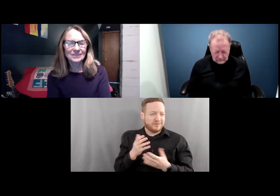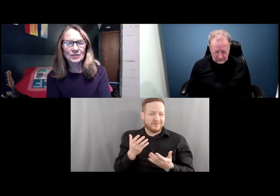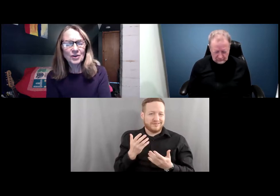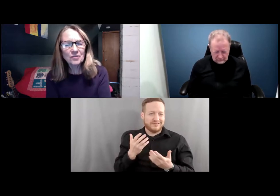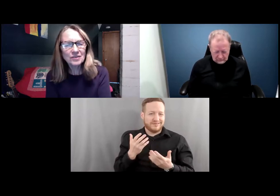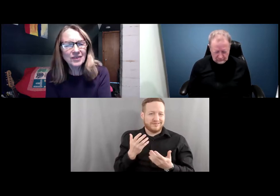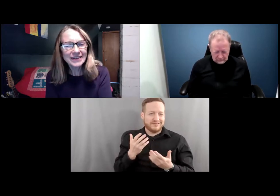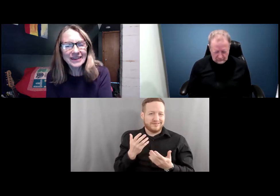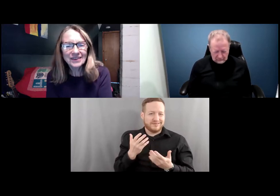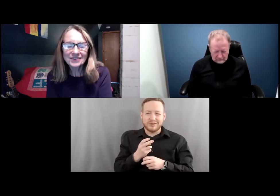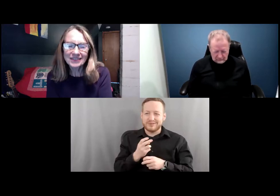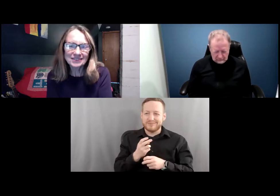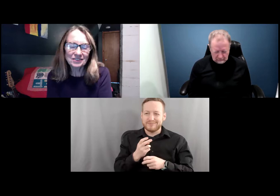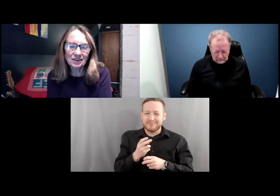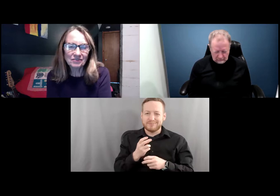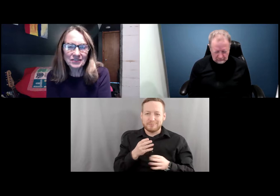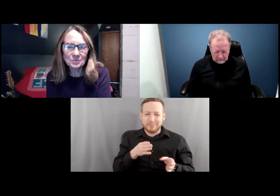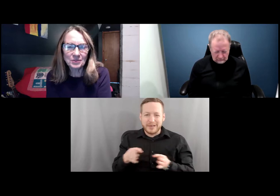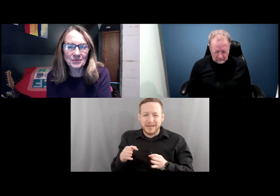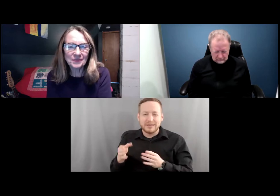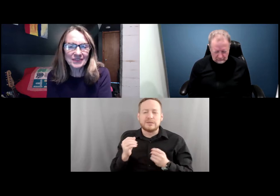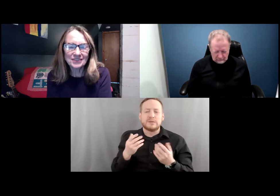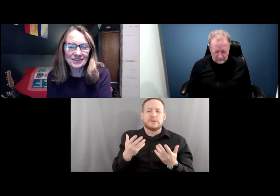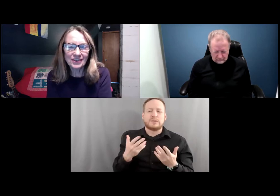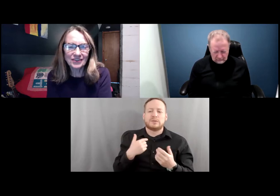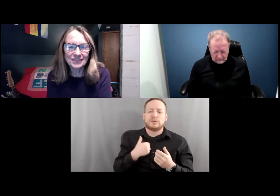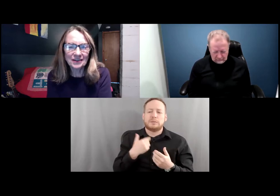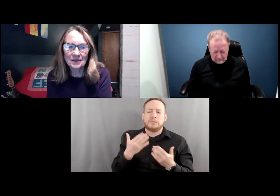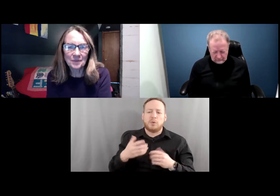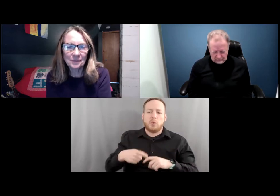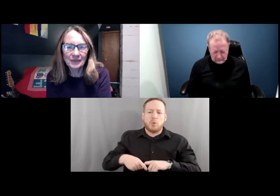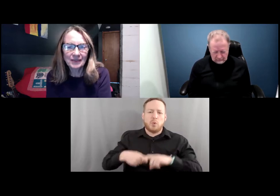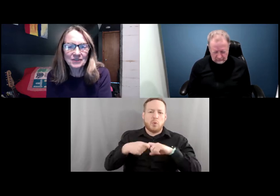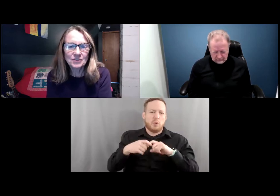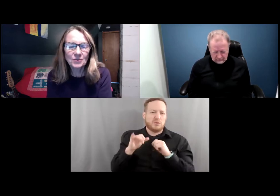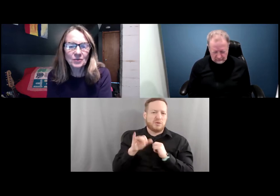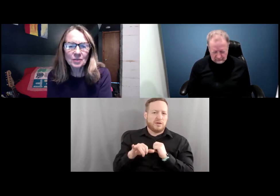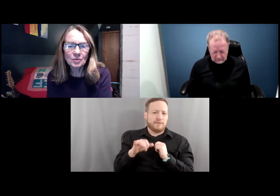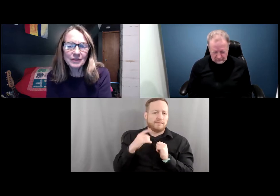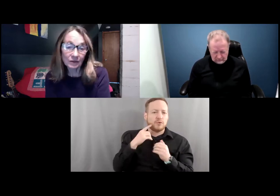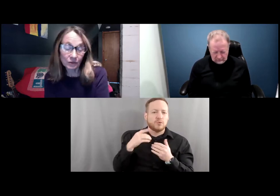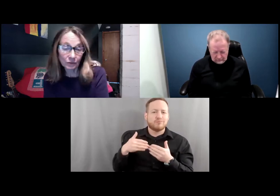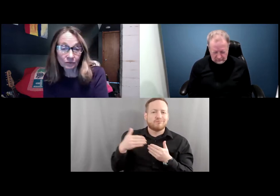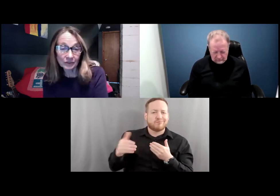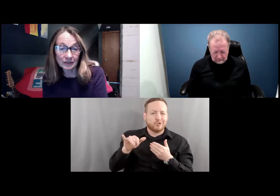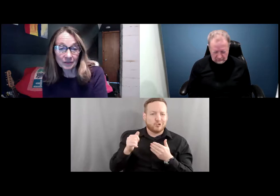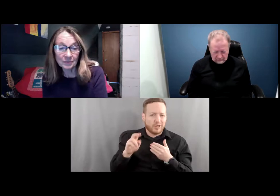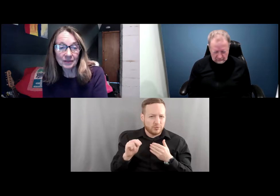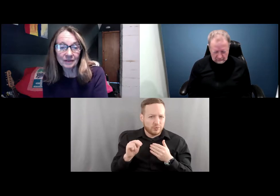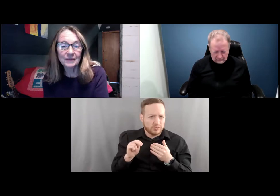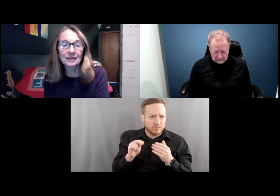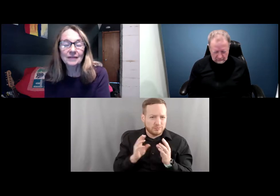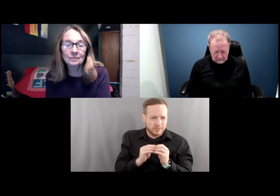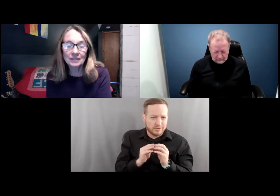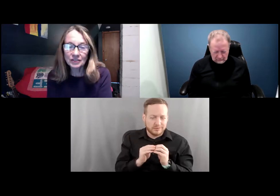With COVID right now, that's just not feasible. It's just not a good time. So we're going to put that on hold for the time